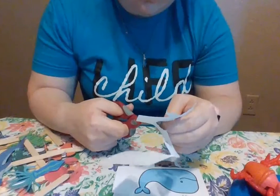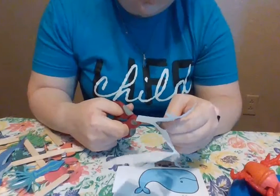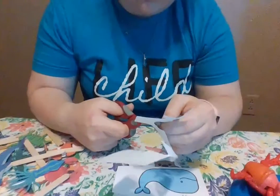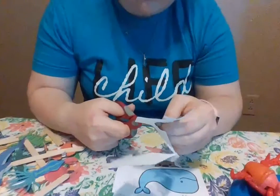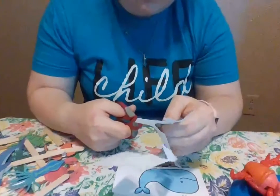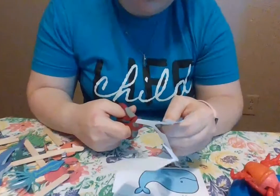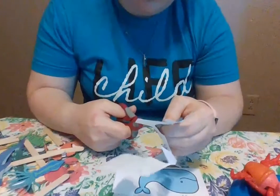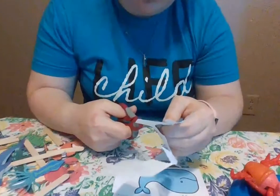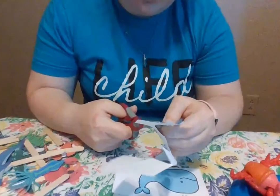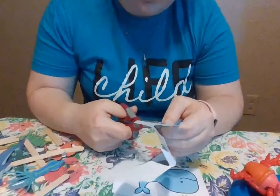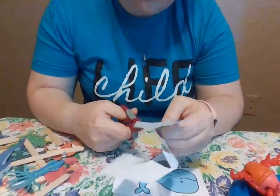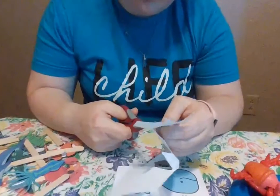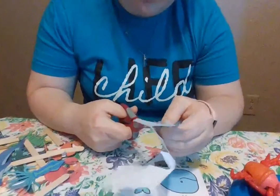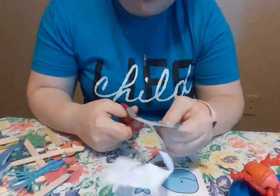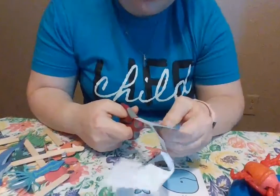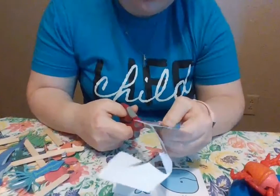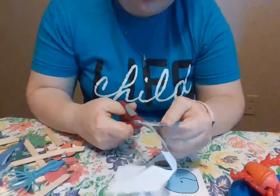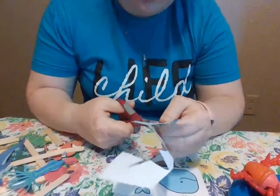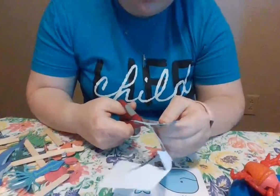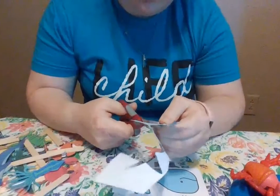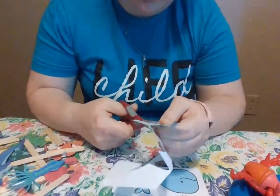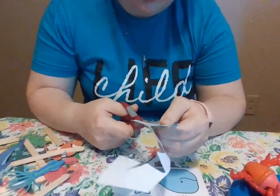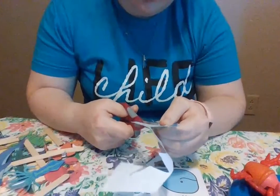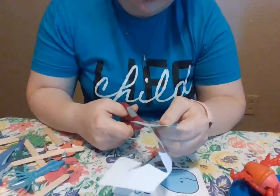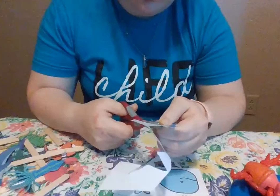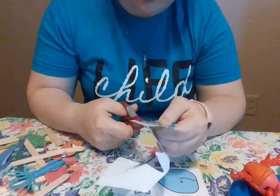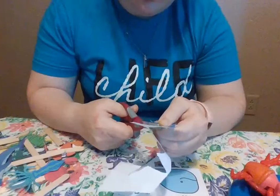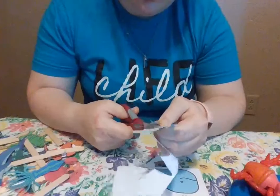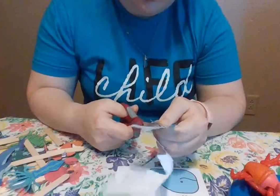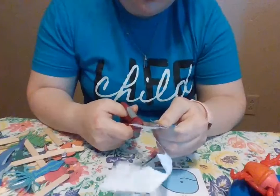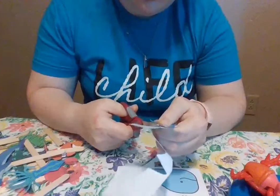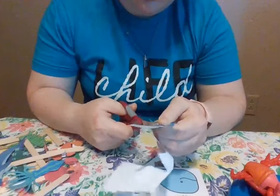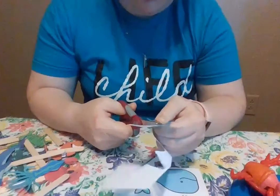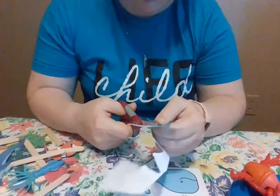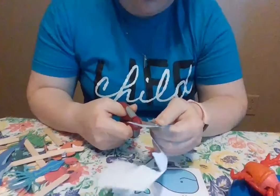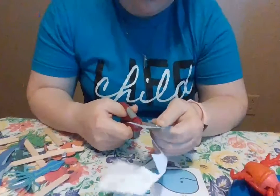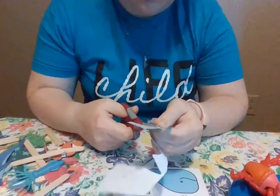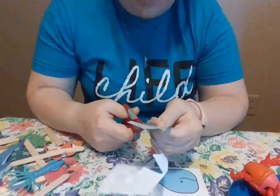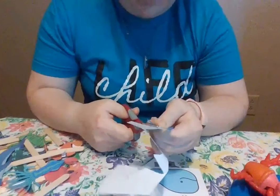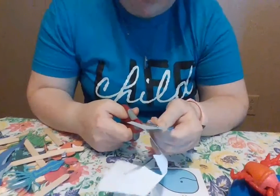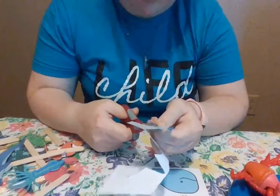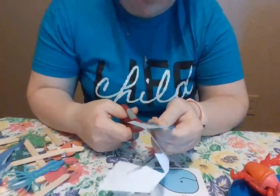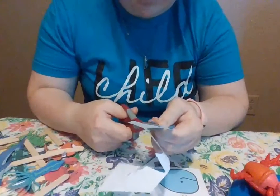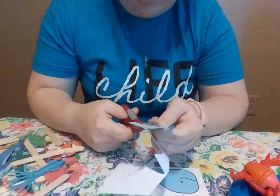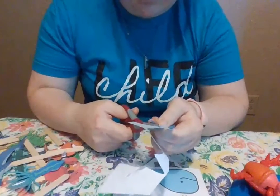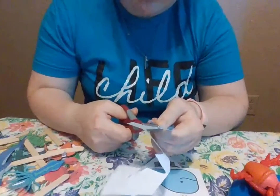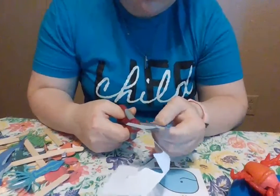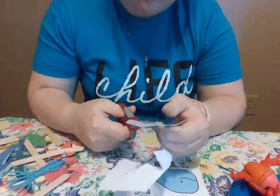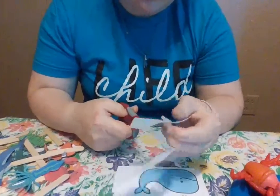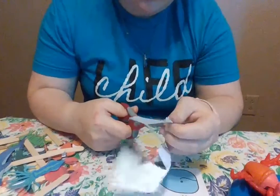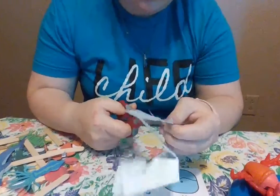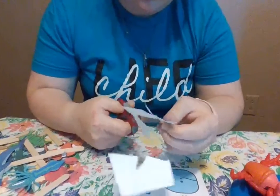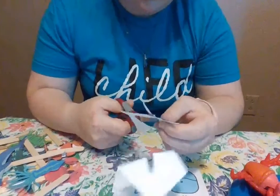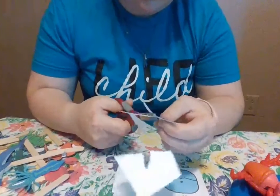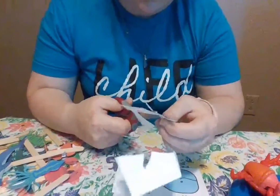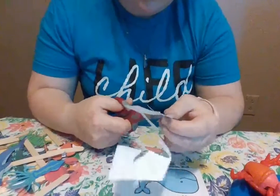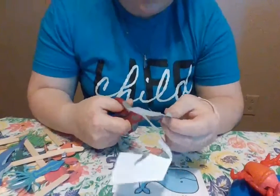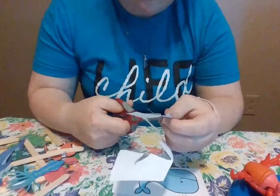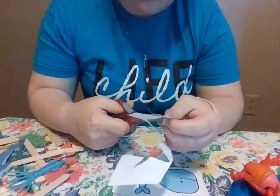that is a great opportunity to go get them now and we can play with